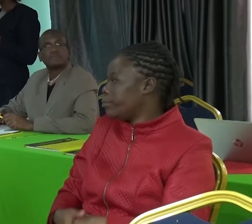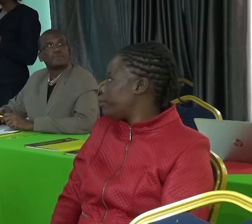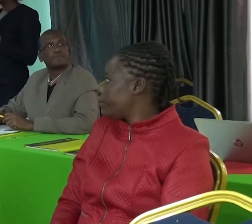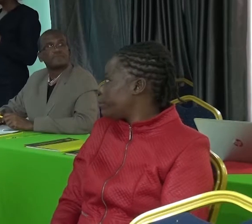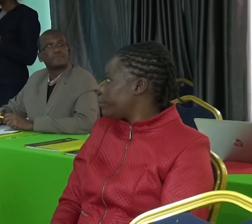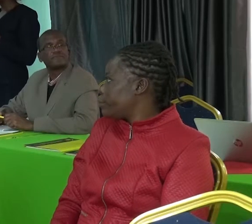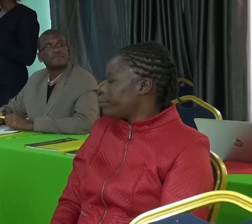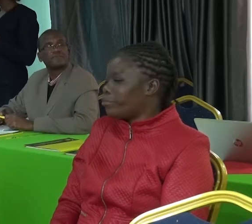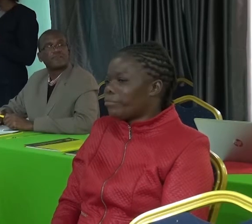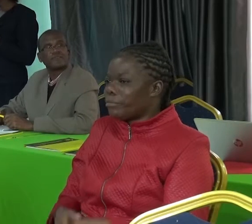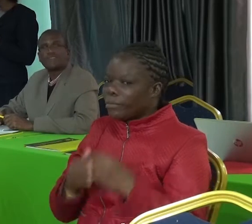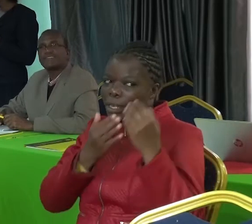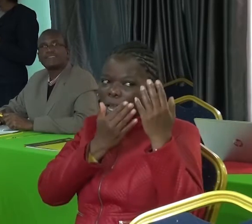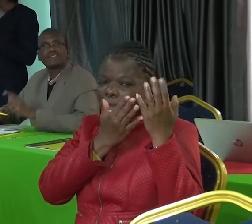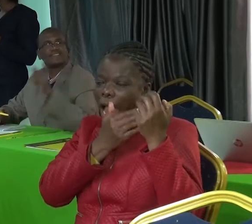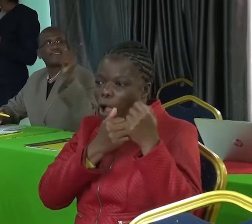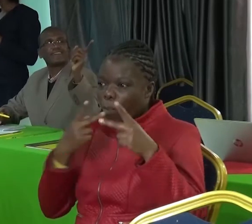I hope you're not dozing.